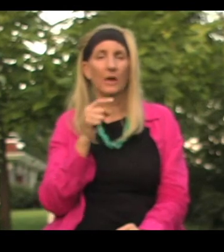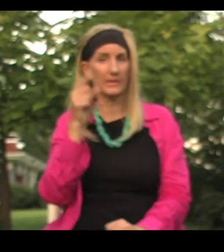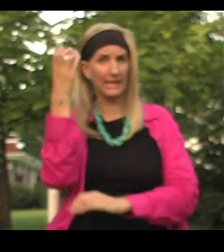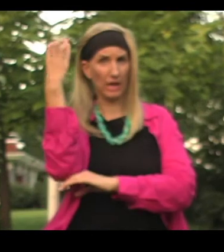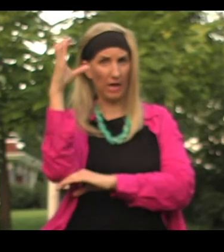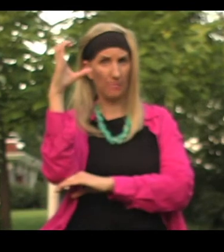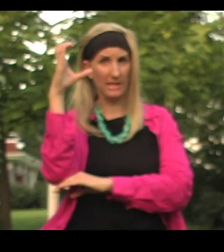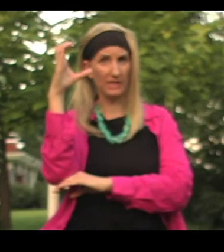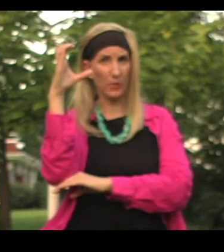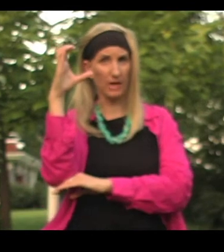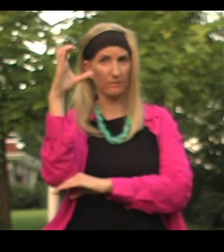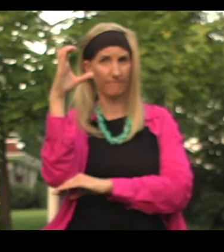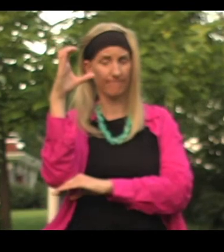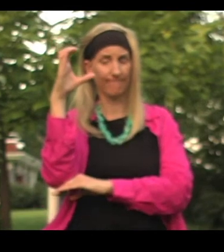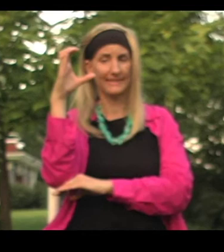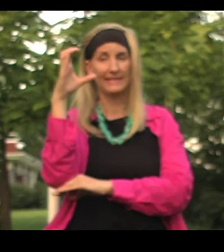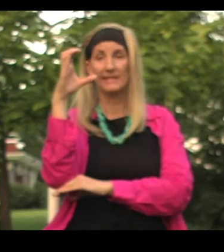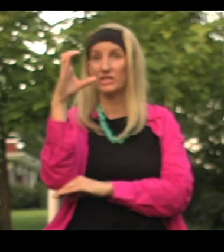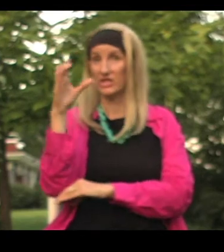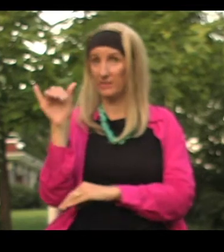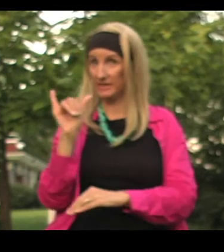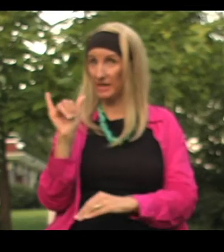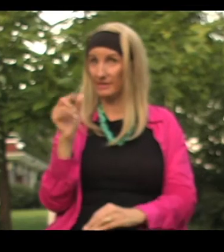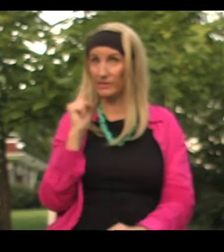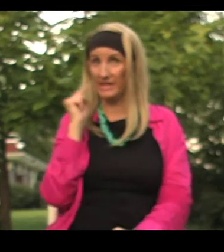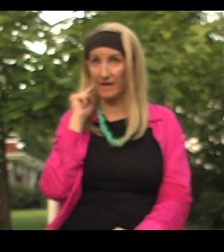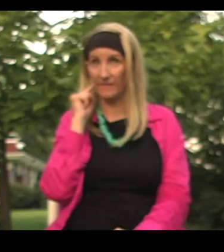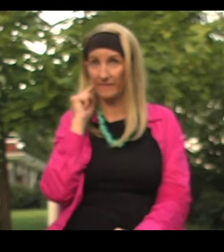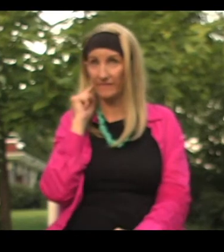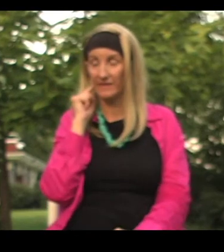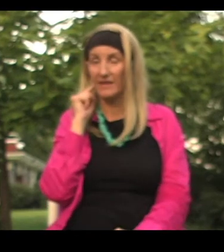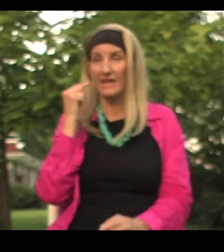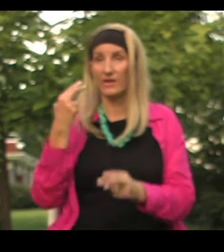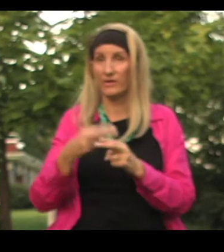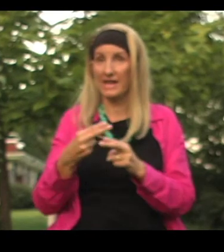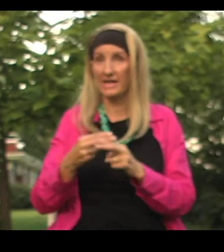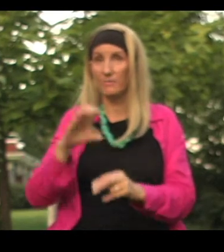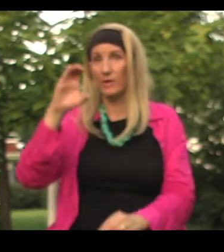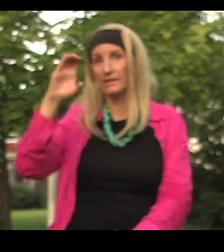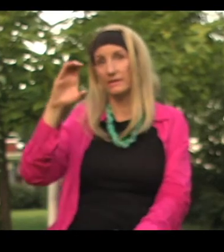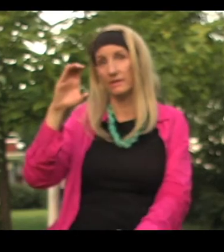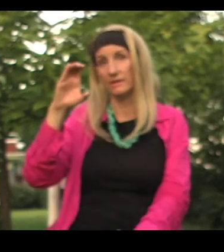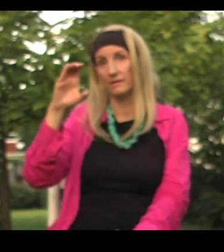was in Colombia as well. She was also deaf, and her name was